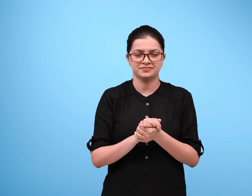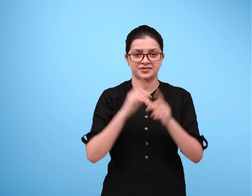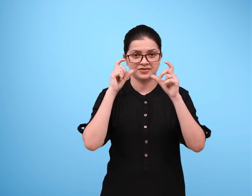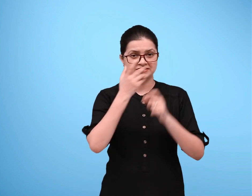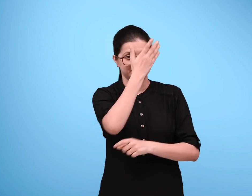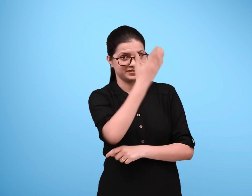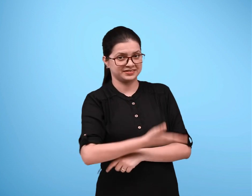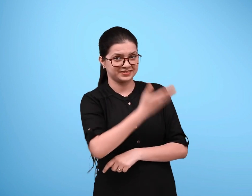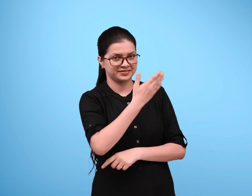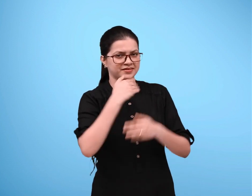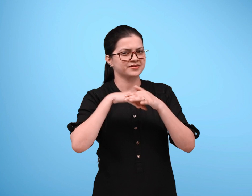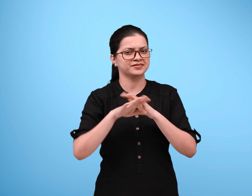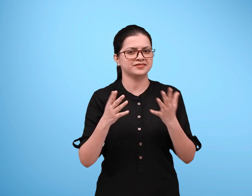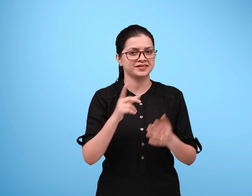as shown in figure 10.13.